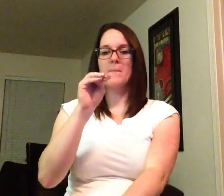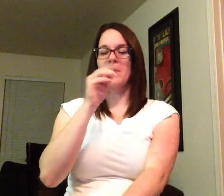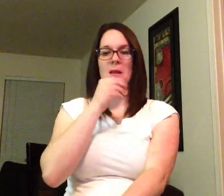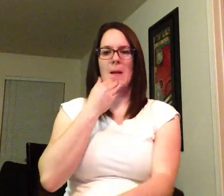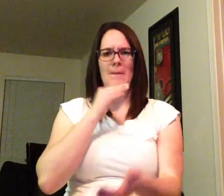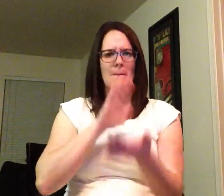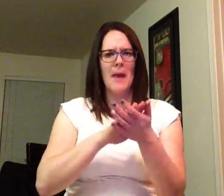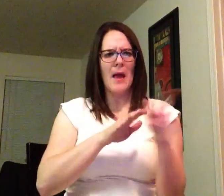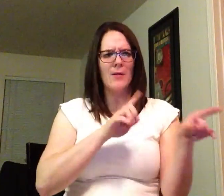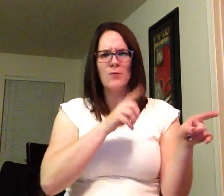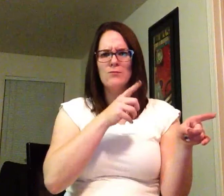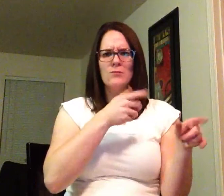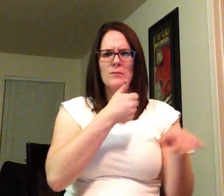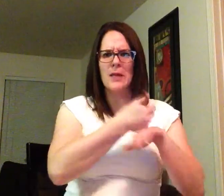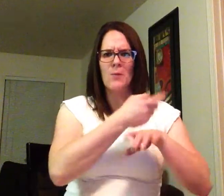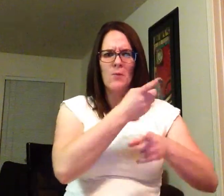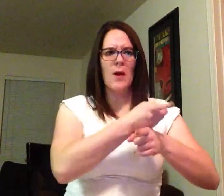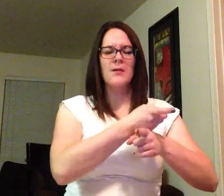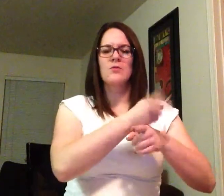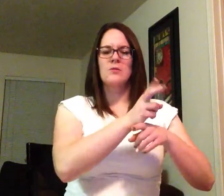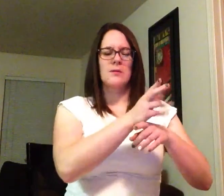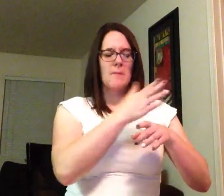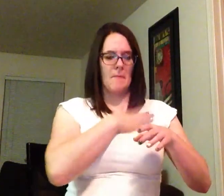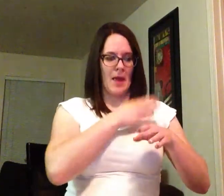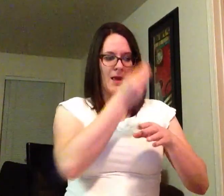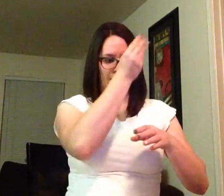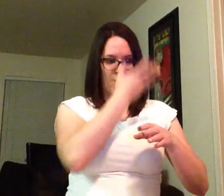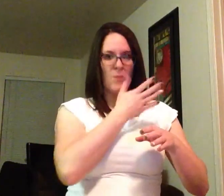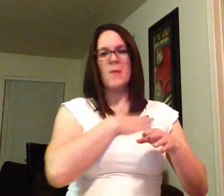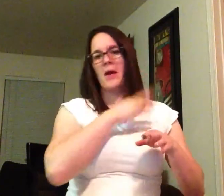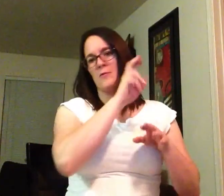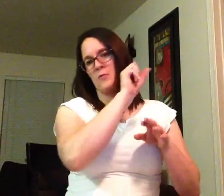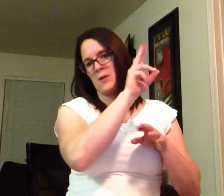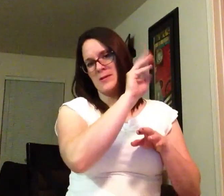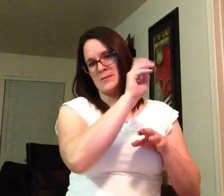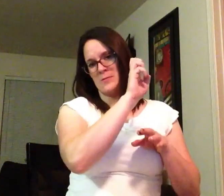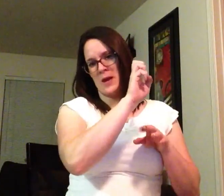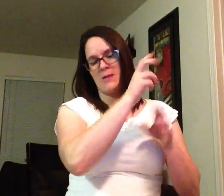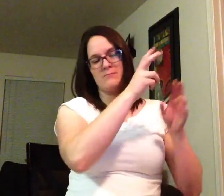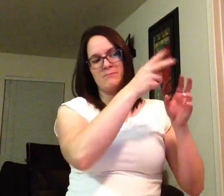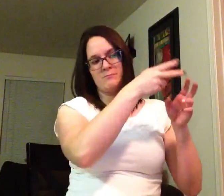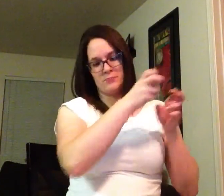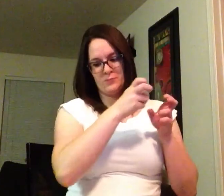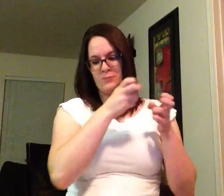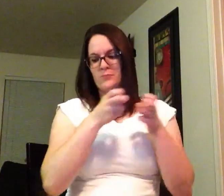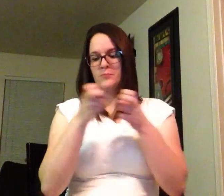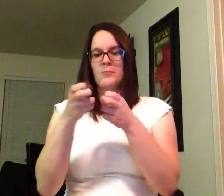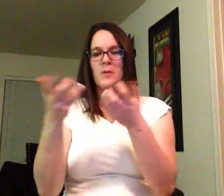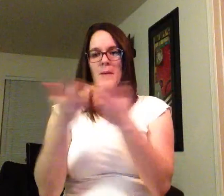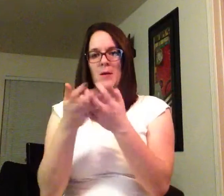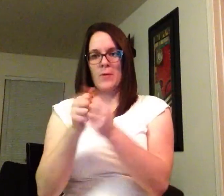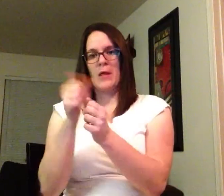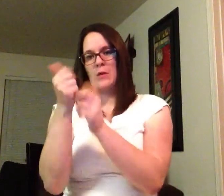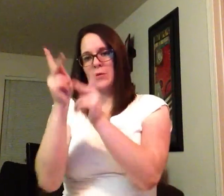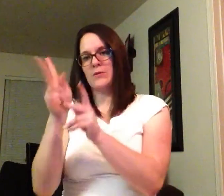user-generated information, in my case, my resume, and match it up with other people's information. See, the real problem here is that while the